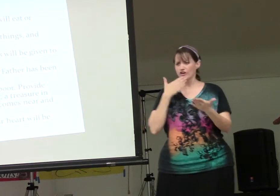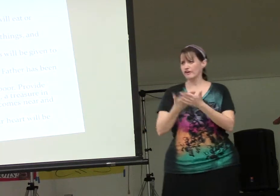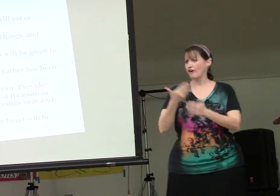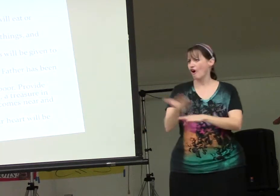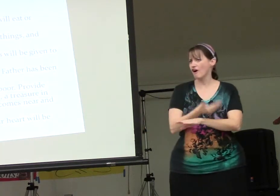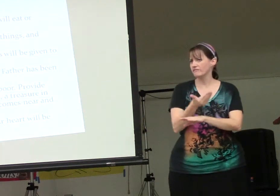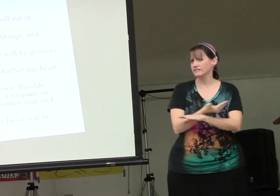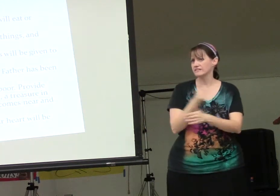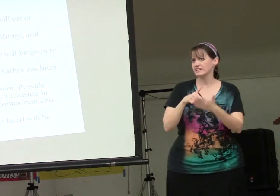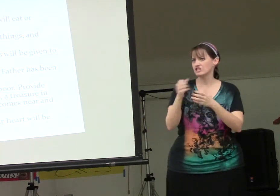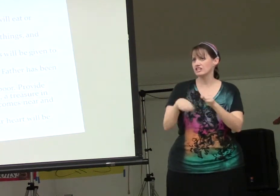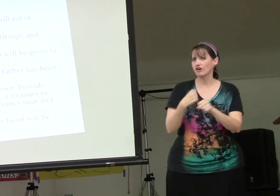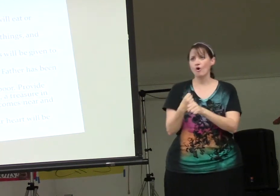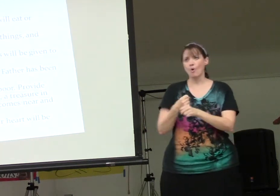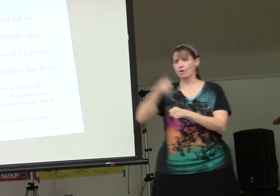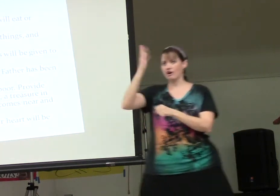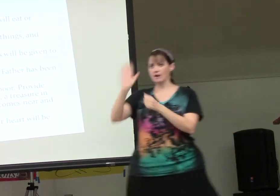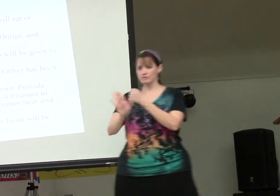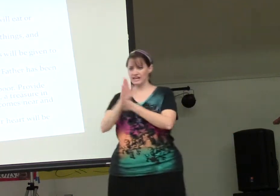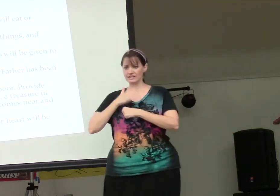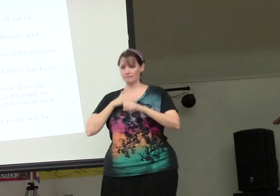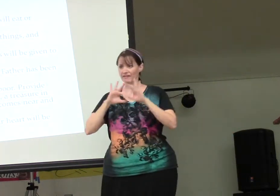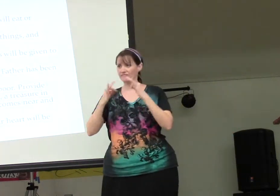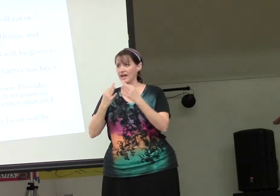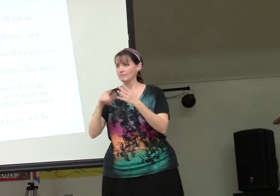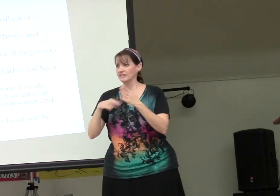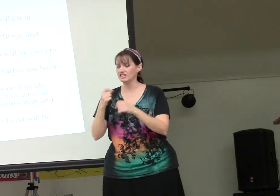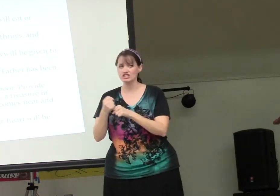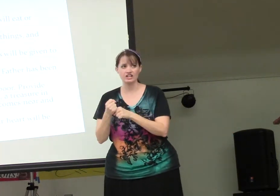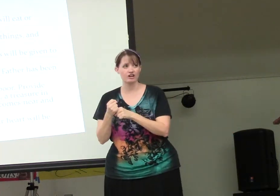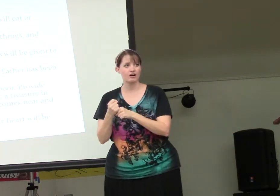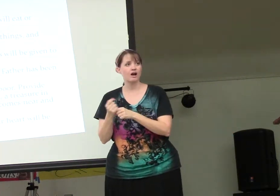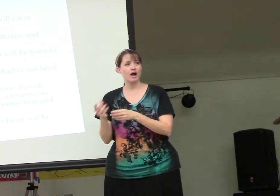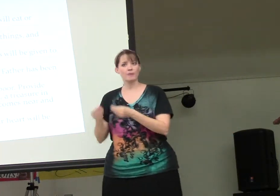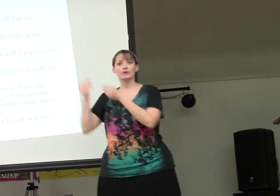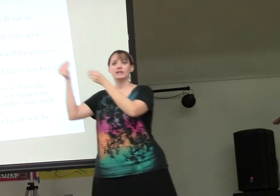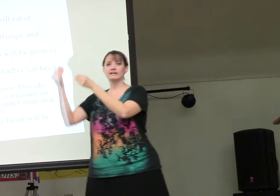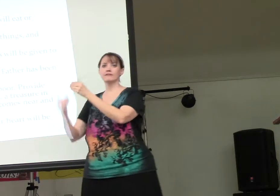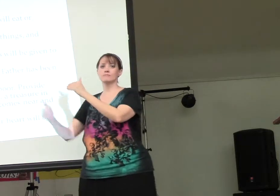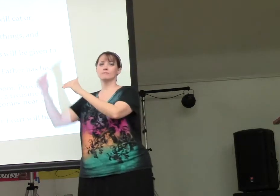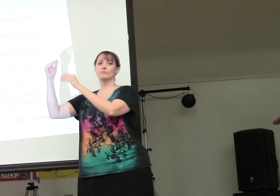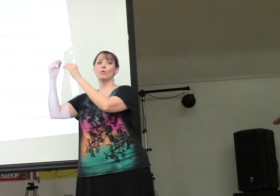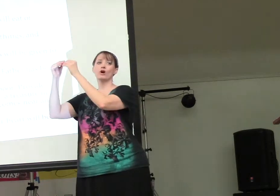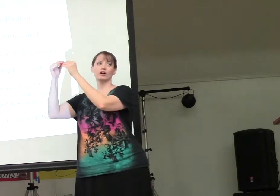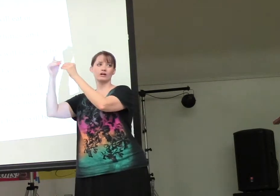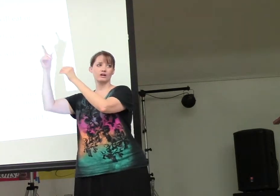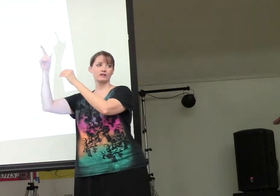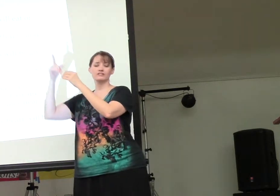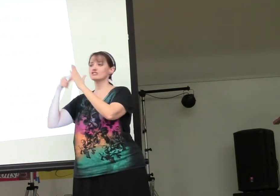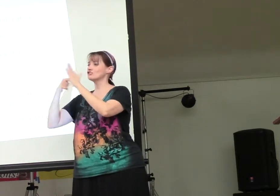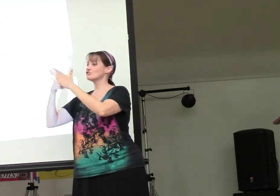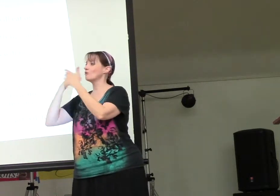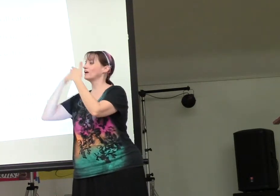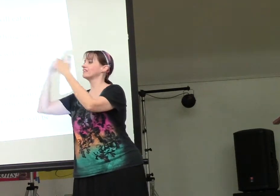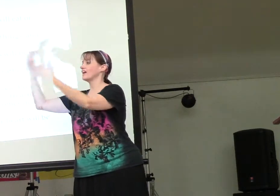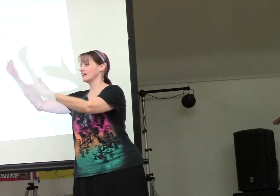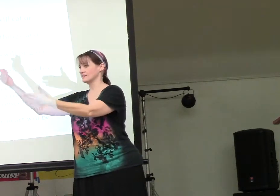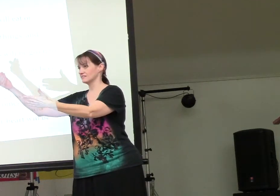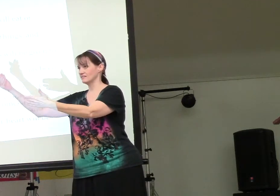good harvest this year, or God protected my family this year. I'm going to give him more just to show my thanks.